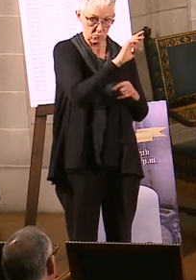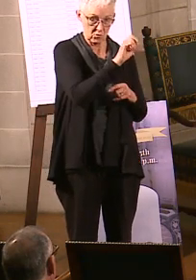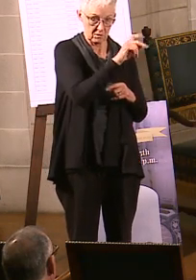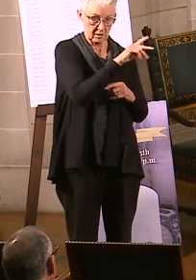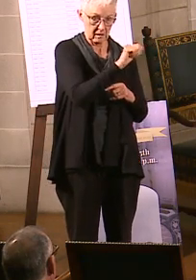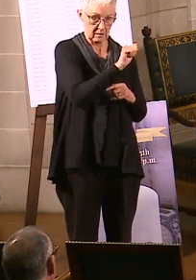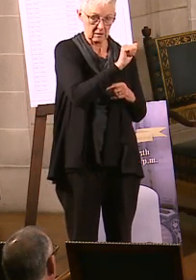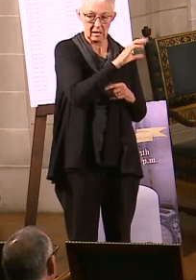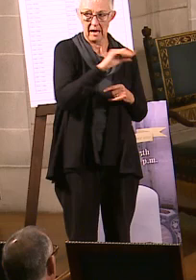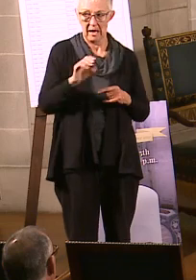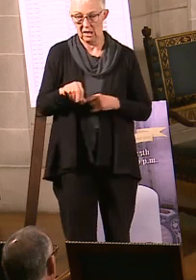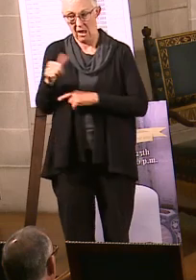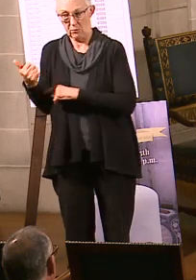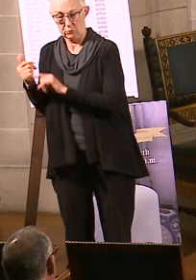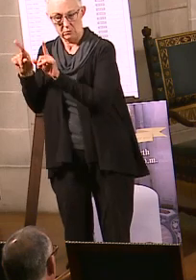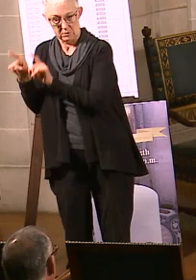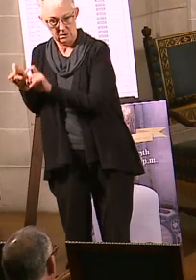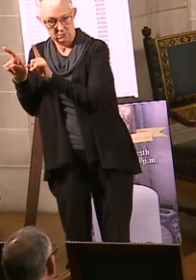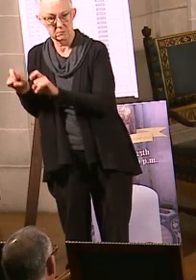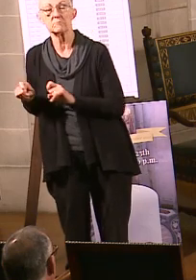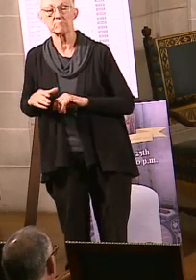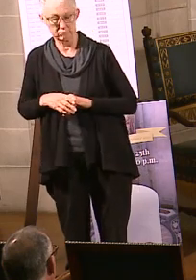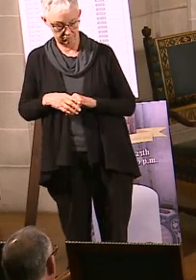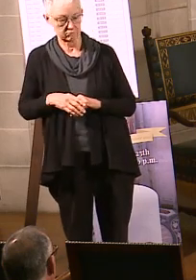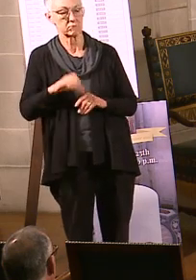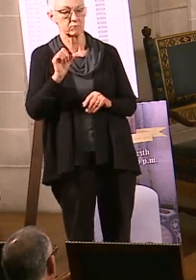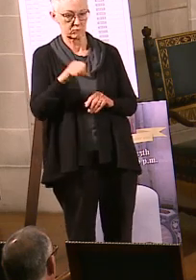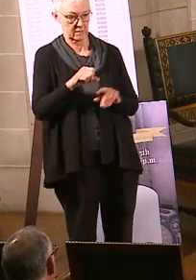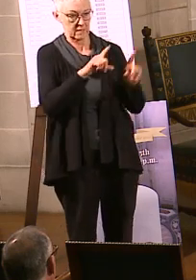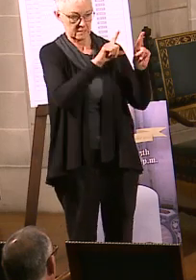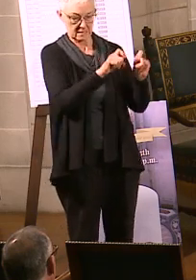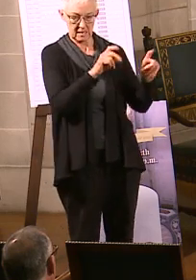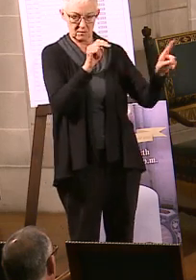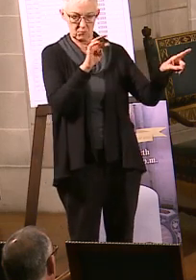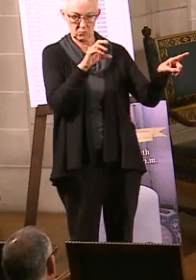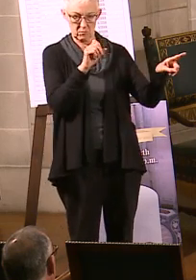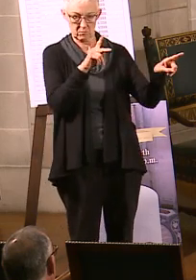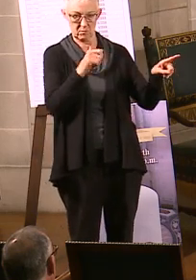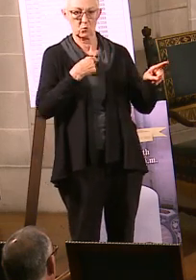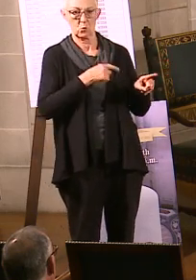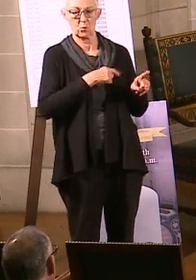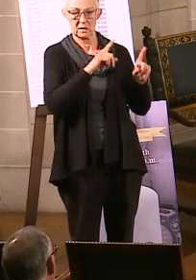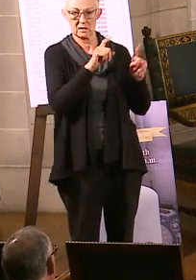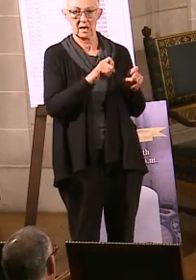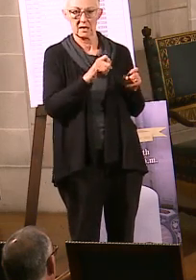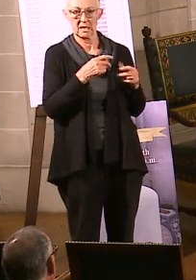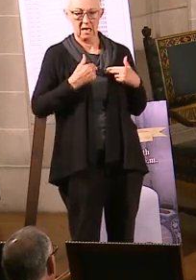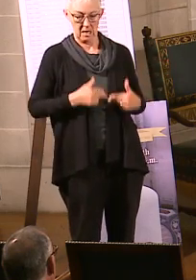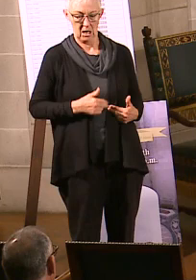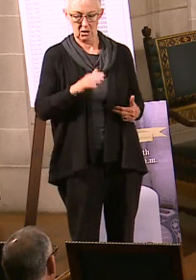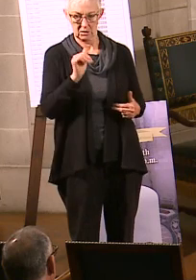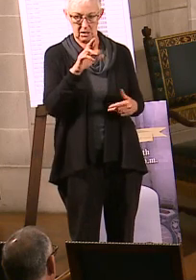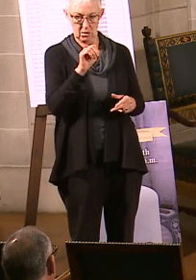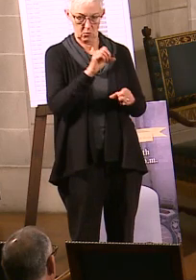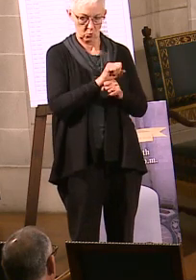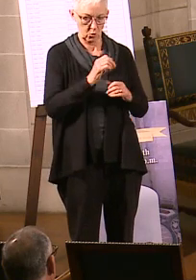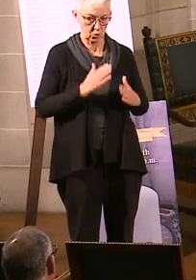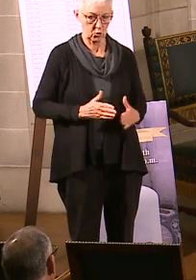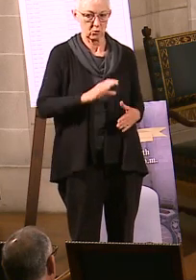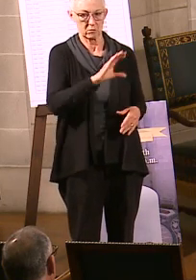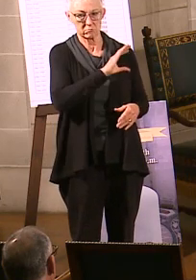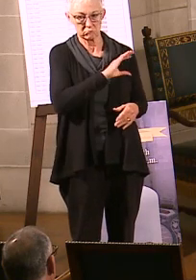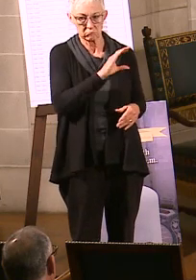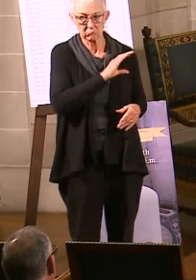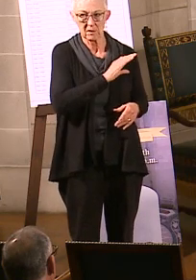what we said was, right, we're going to test first responders, healthcare workers, food processors, law enforcement